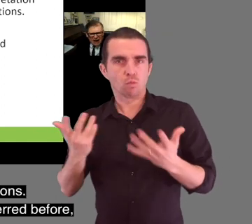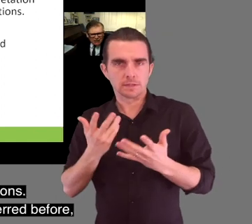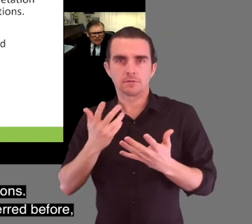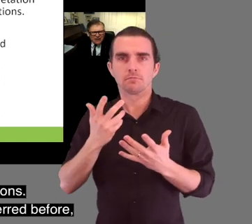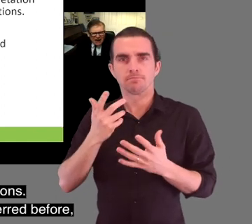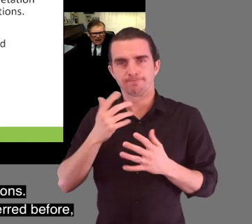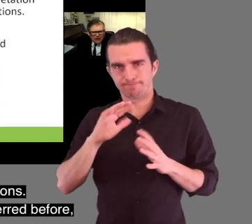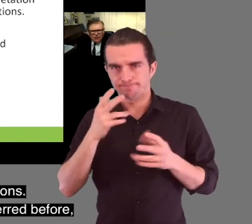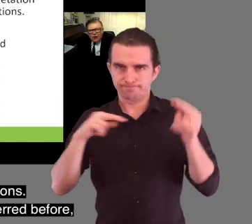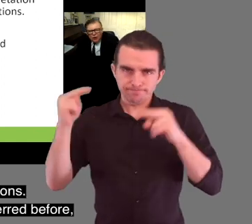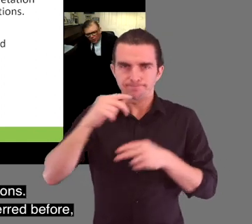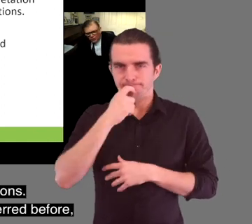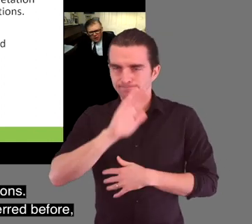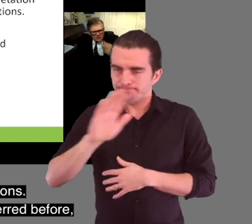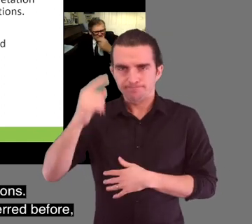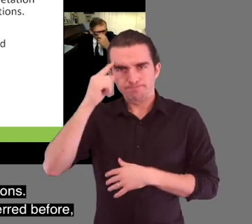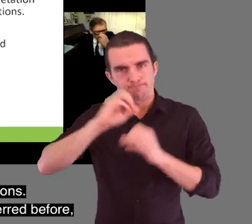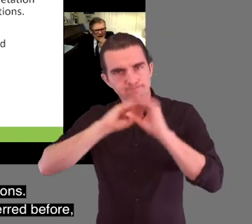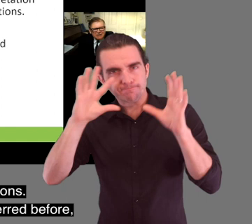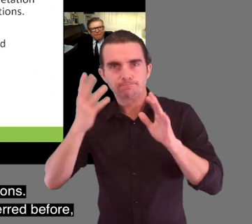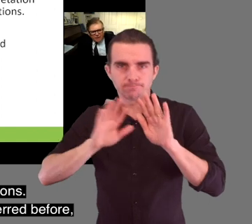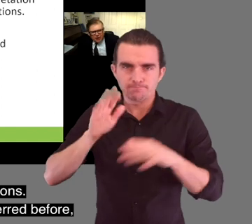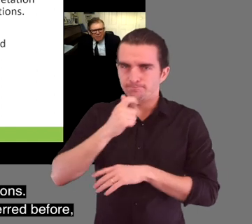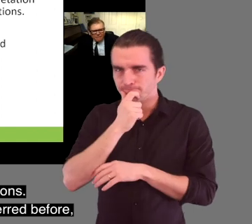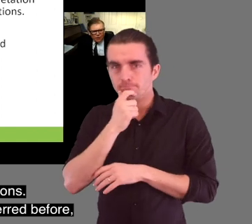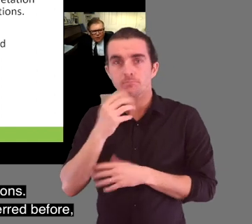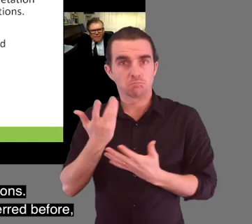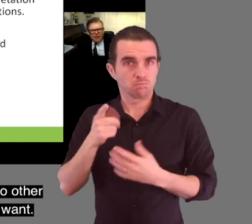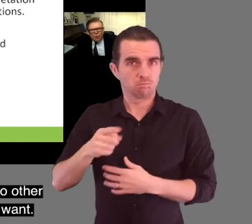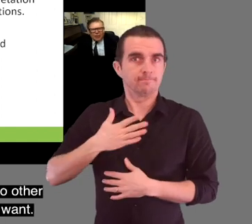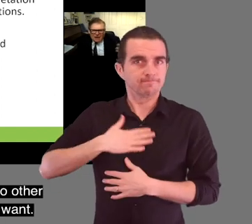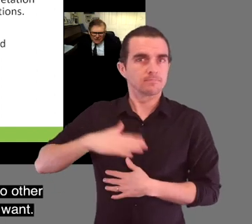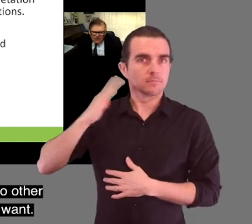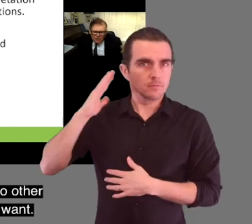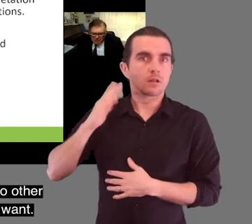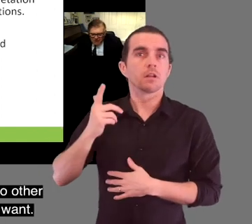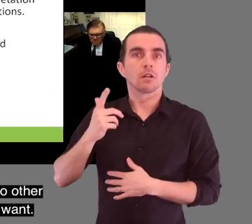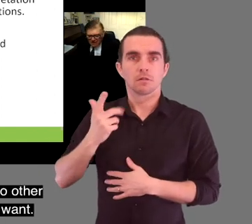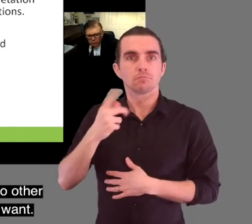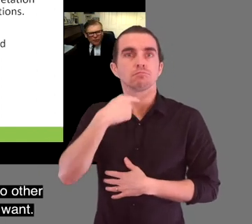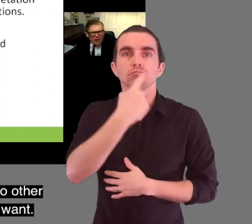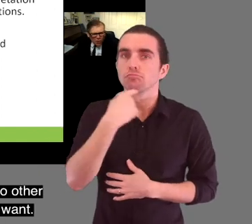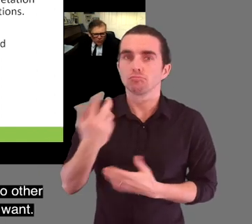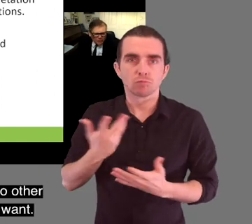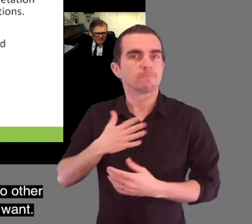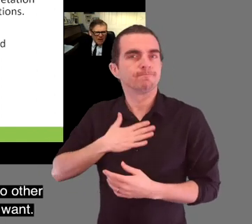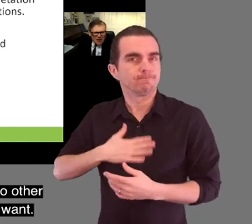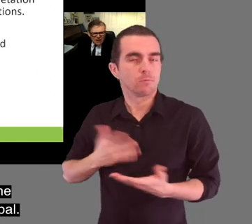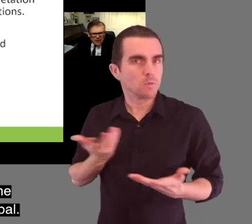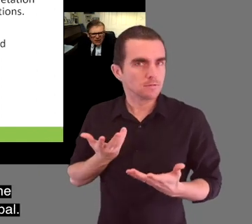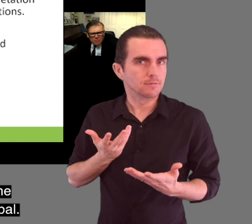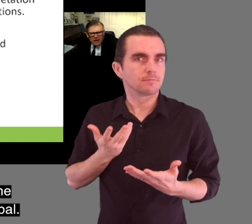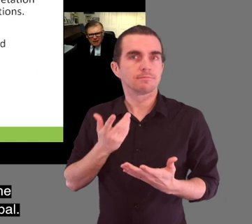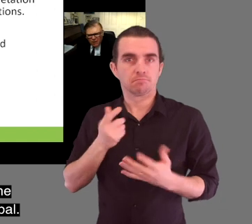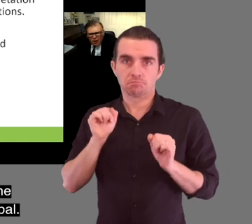attitudes, narratives and actions. What the person has preferred before, what they have said to other people is what they want.